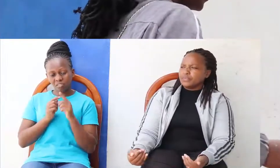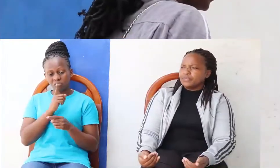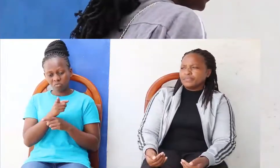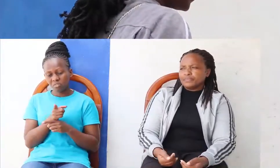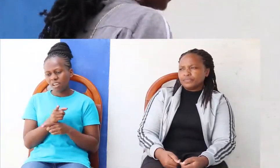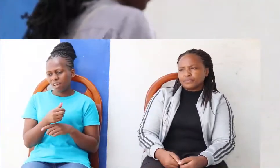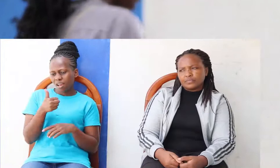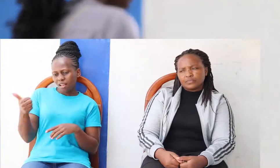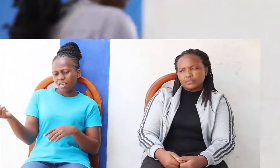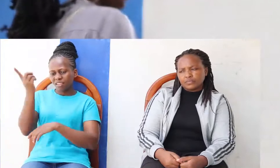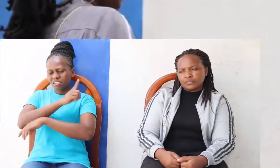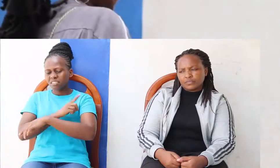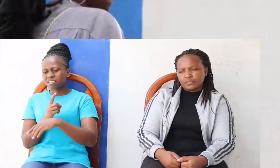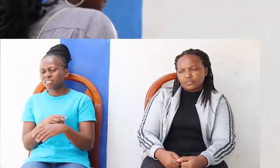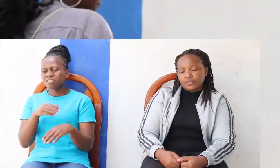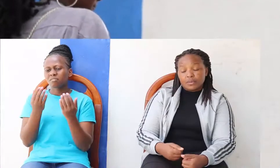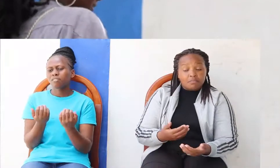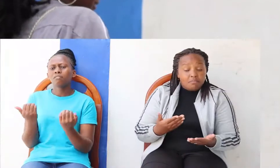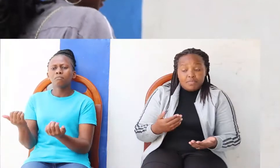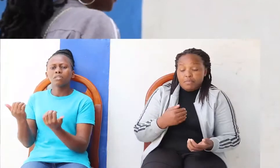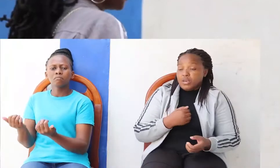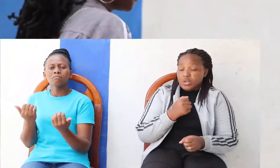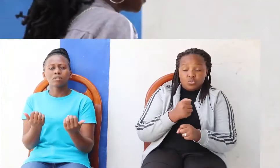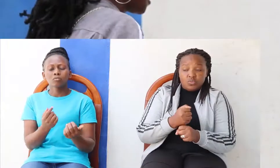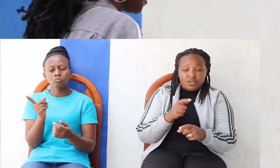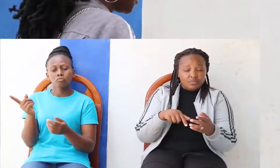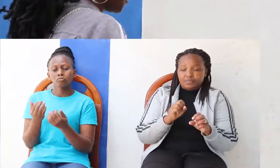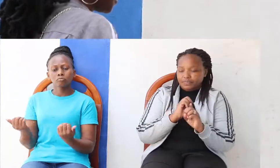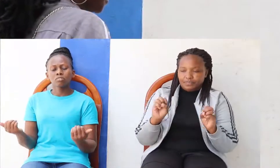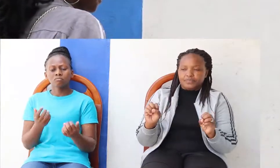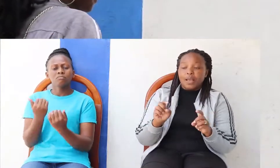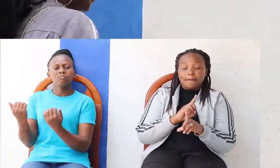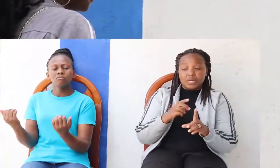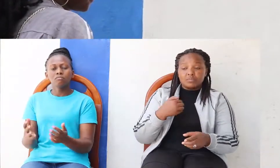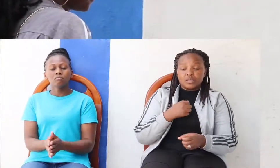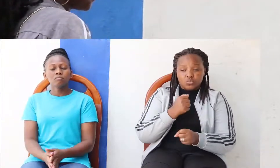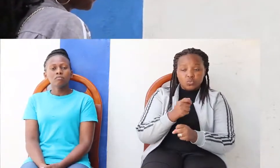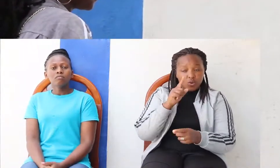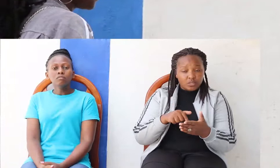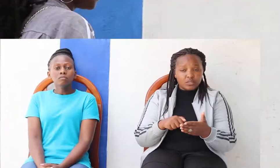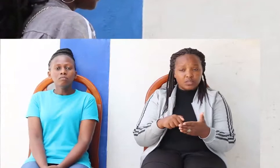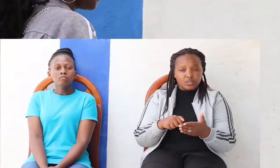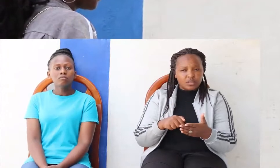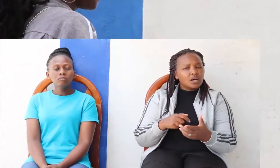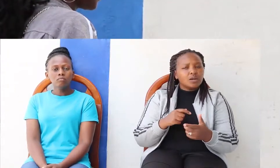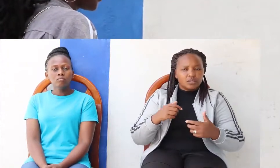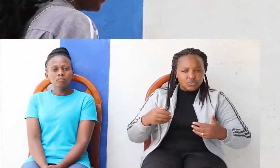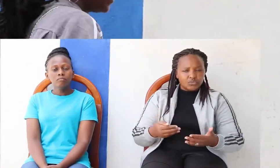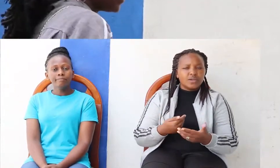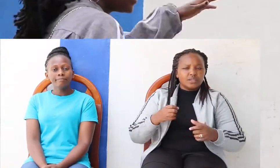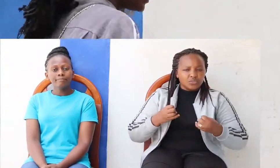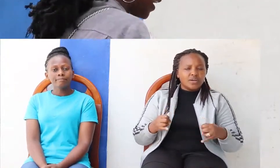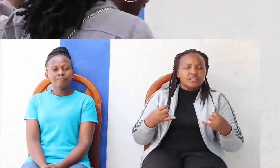siku nyingine pale wanaomba chakula kwa nini? I may not do that. I may not be able to take the kids. Lakini vile nitafanya, I'll try and reach